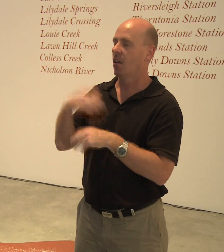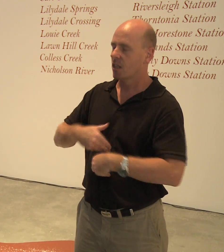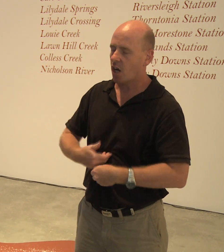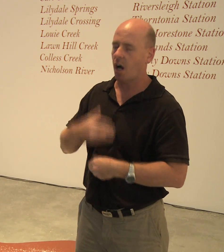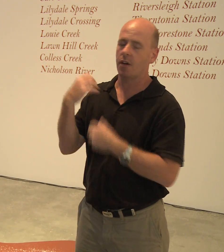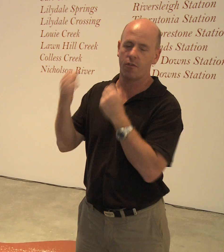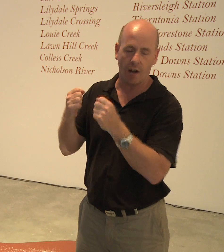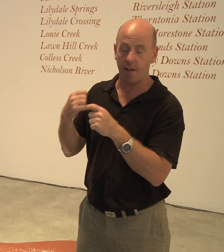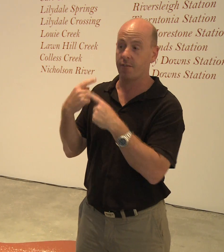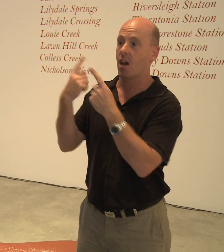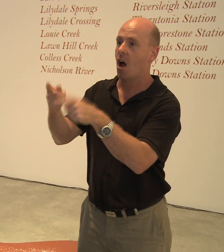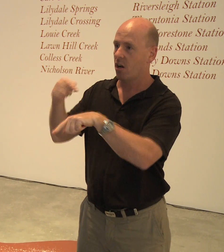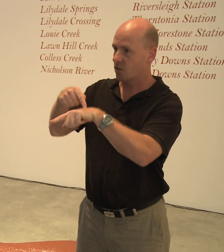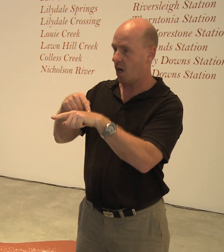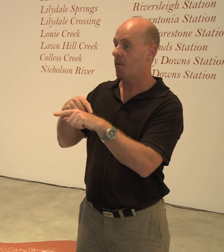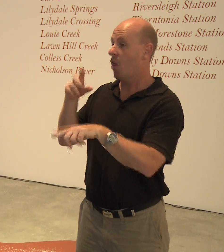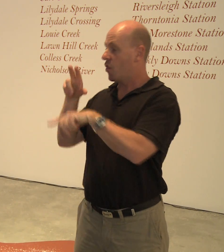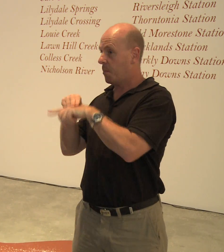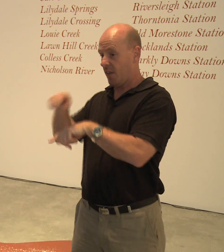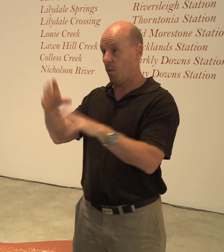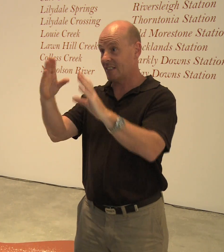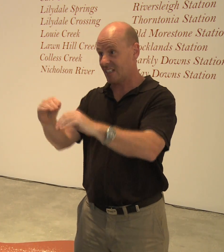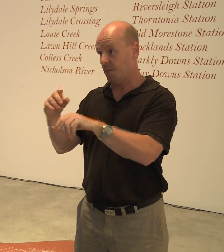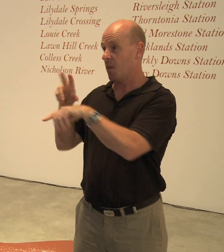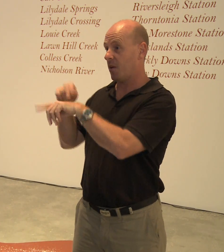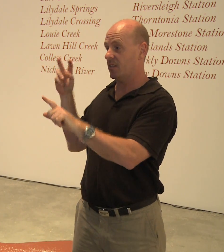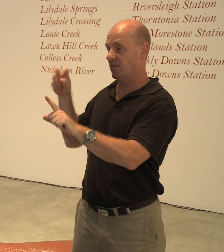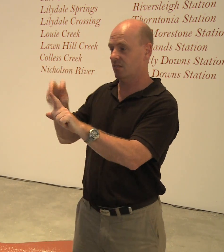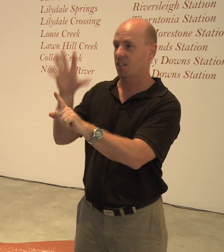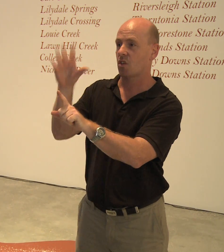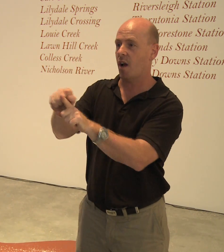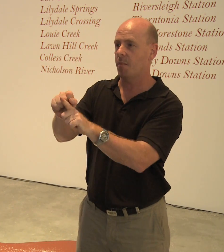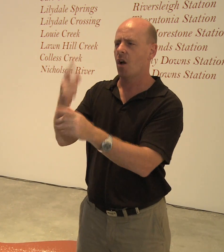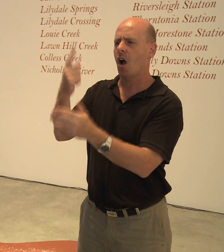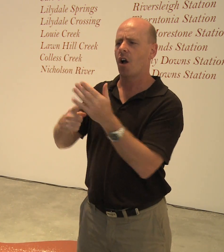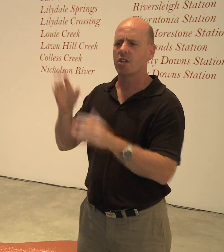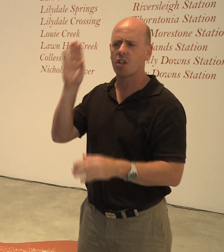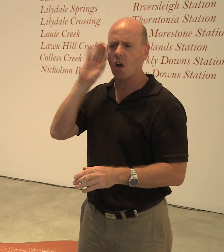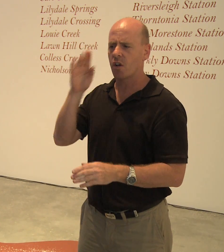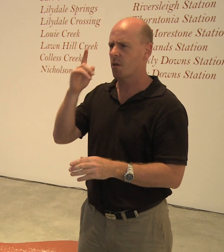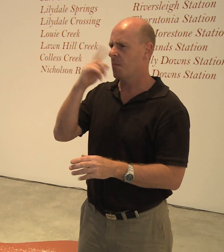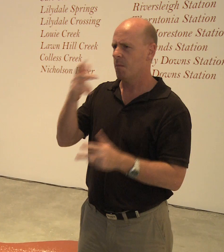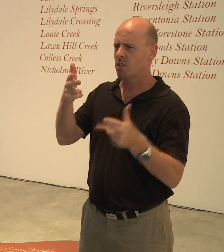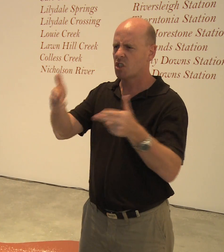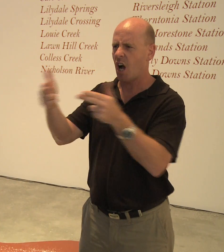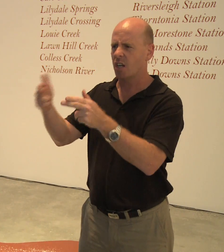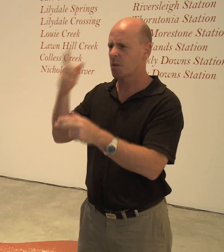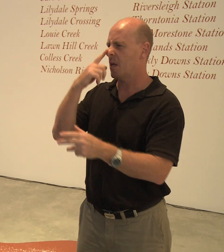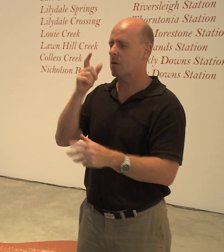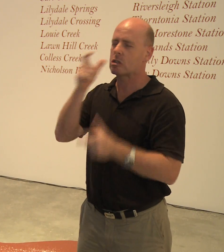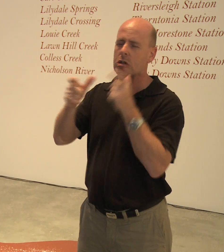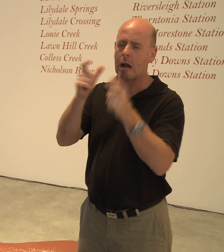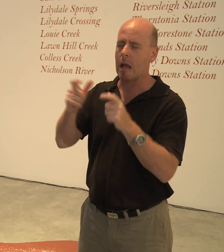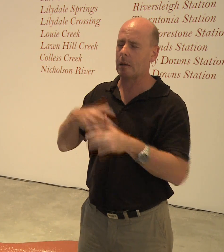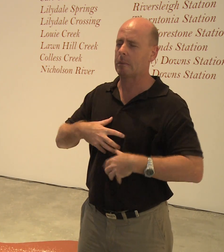The police caught up with them one morning when they were sound asleep, and she reckoned all she could hear were shots and people screaming and moaning. 13